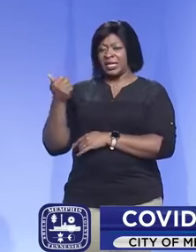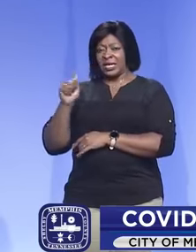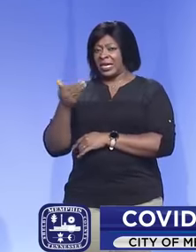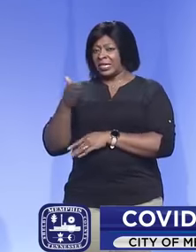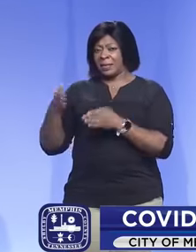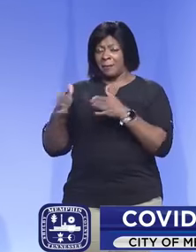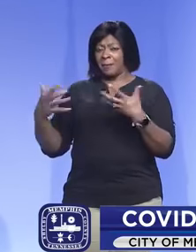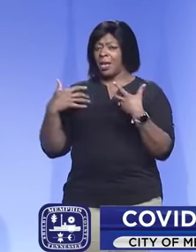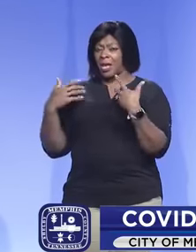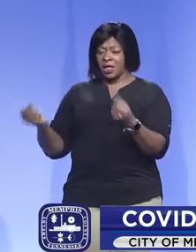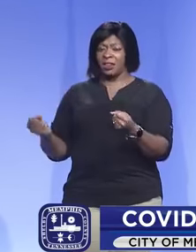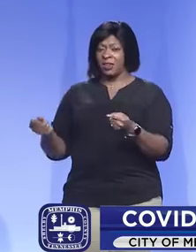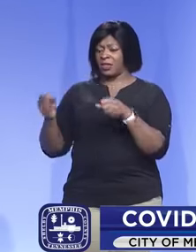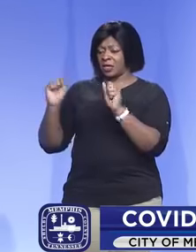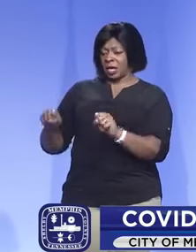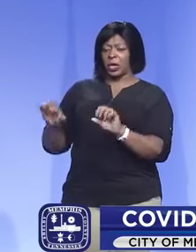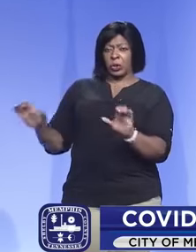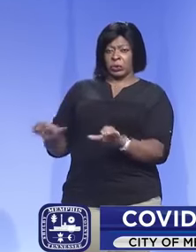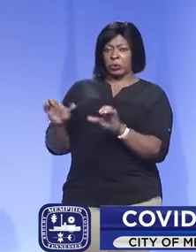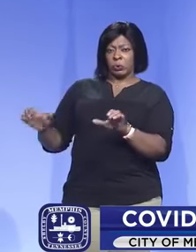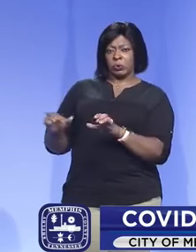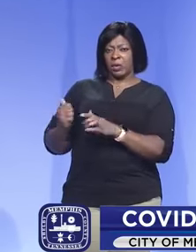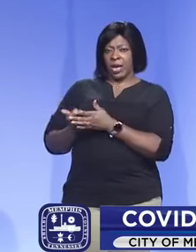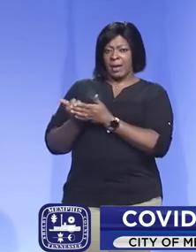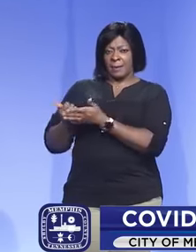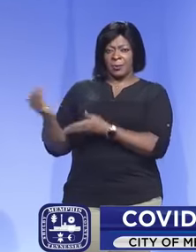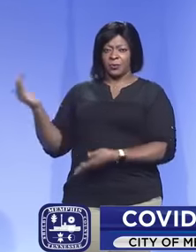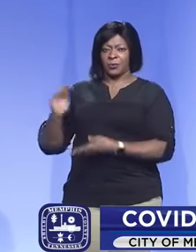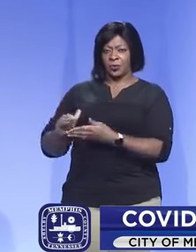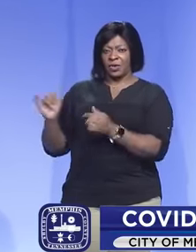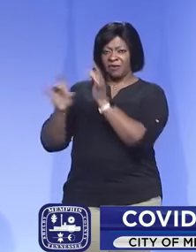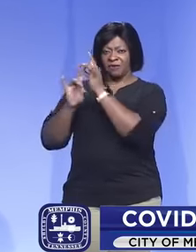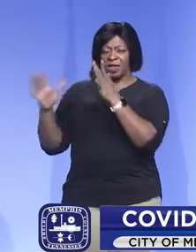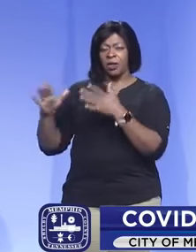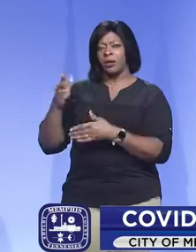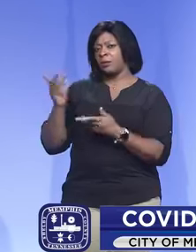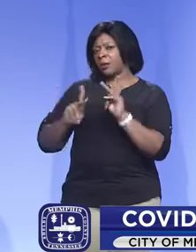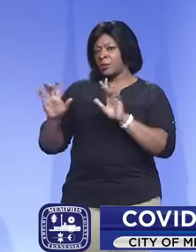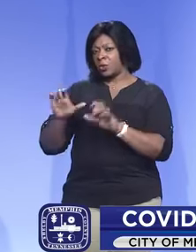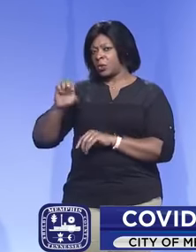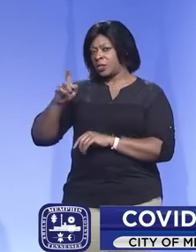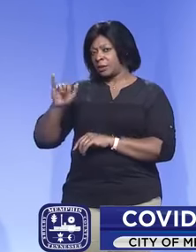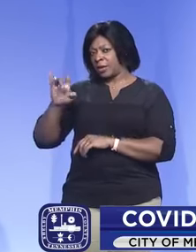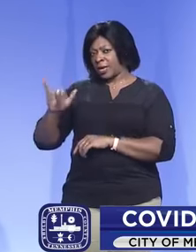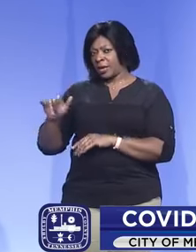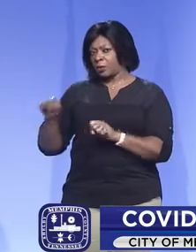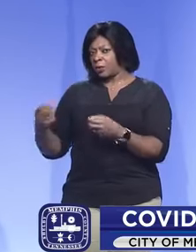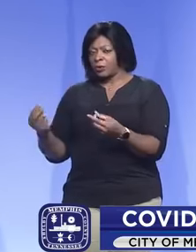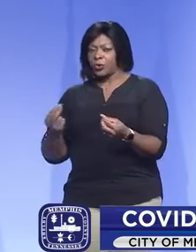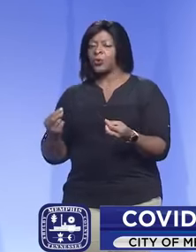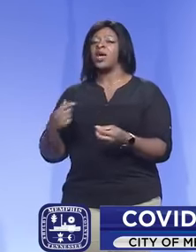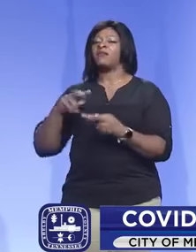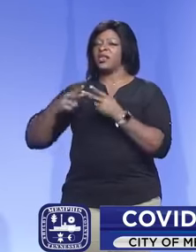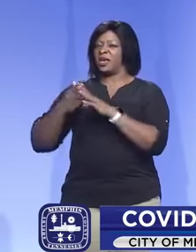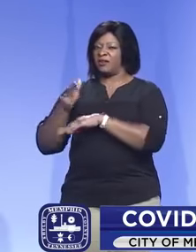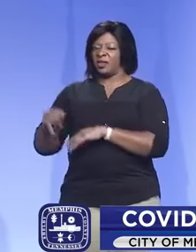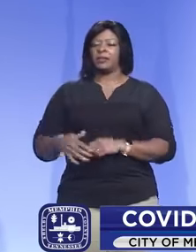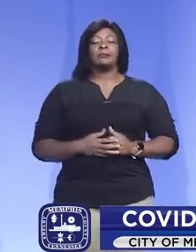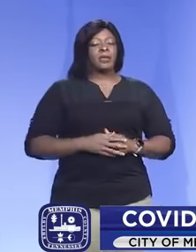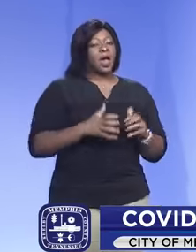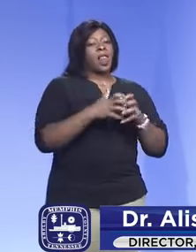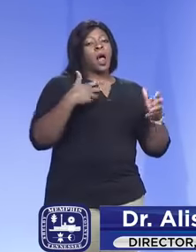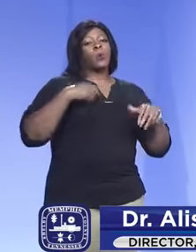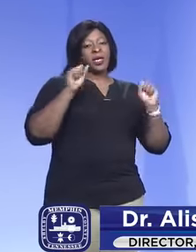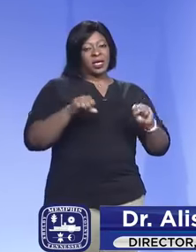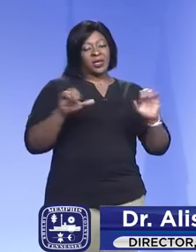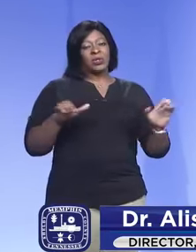the public health officials could do, or maybe the people of Shelby County could do. And I do have a follow-up question. So there's a lot we can